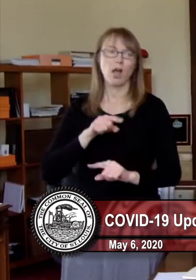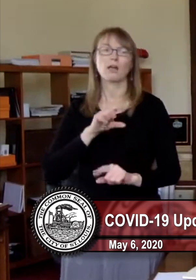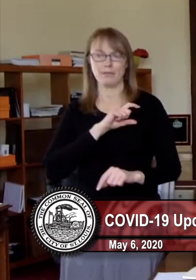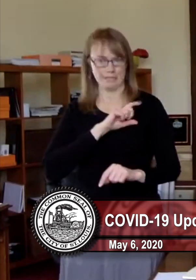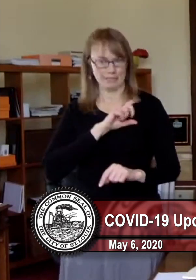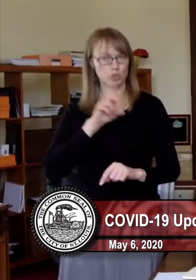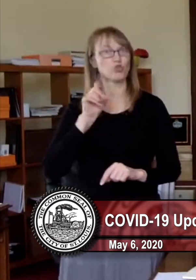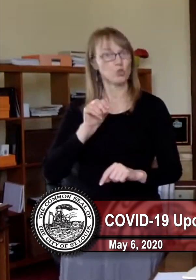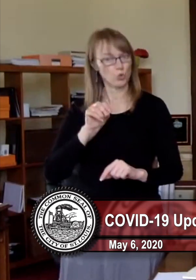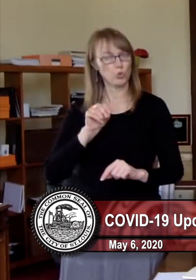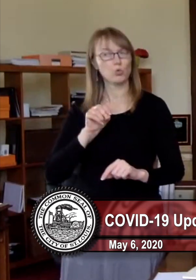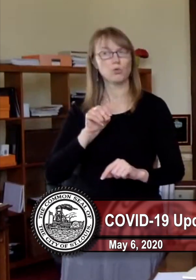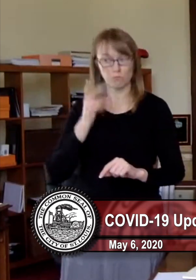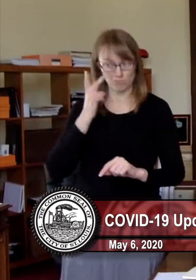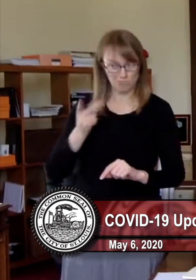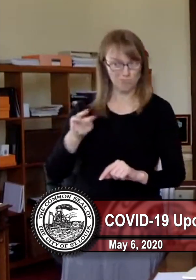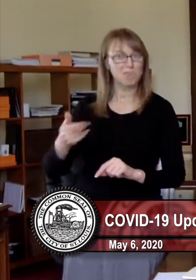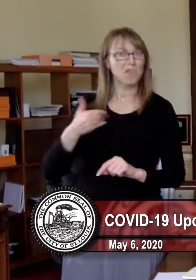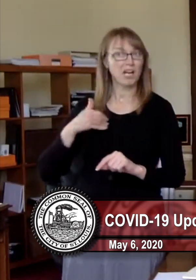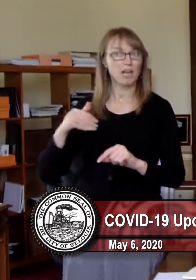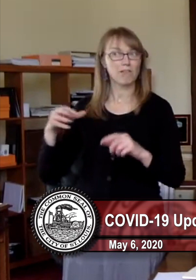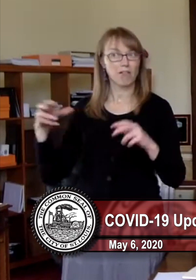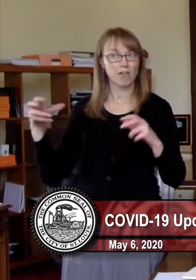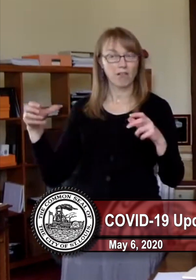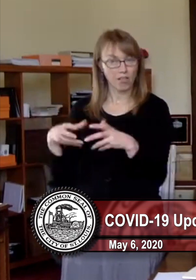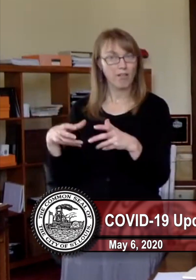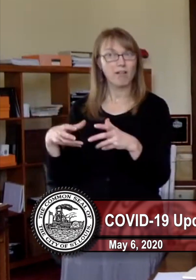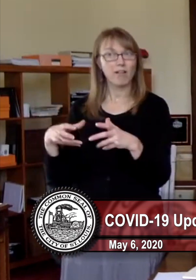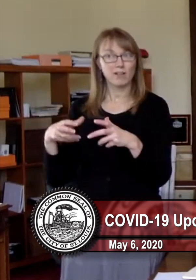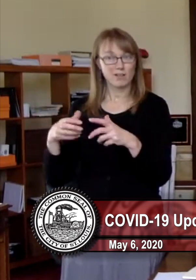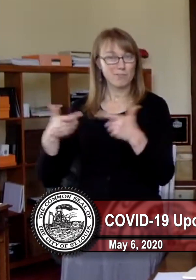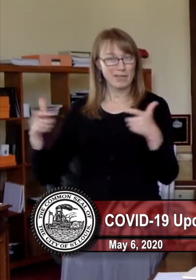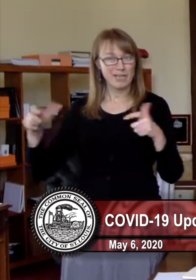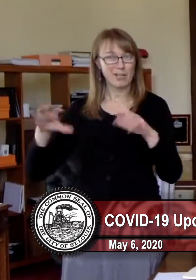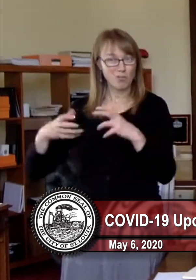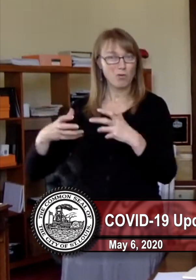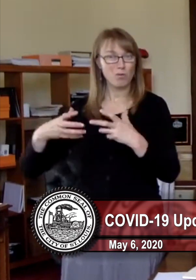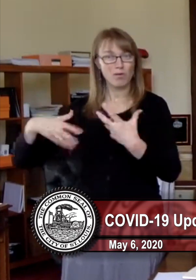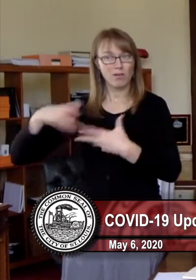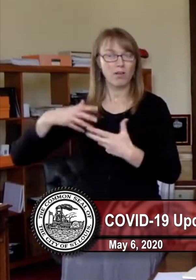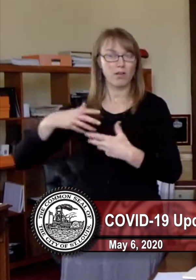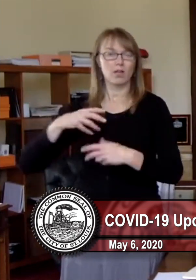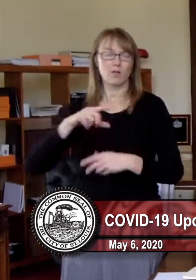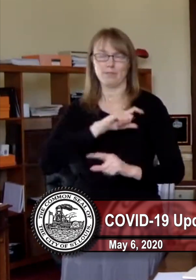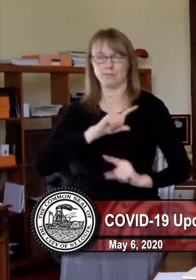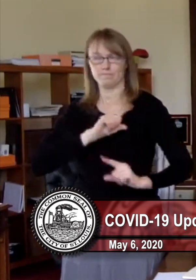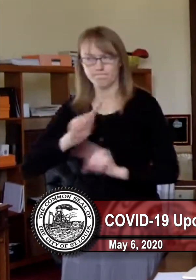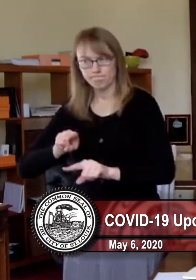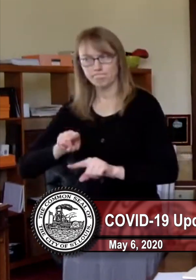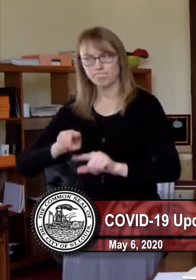the city placed on evictions come May 18th? Will the court extend it?